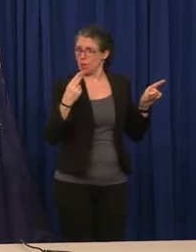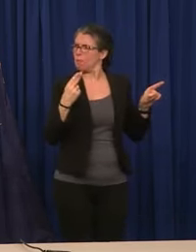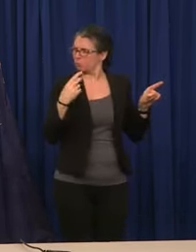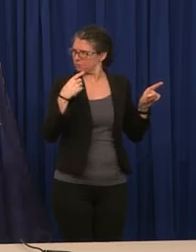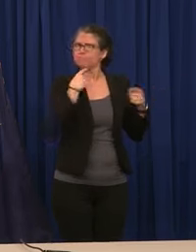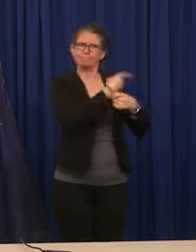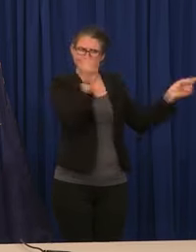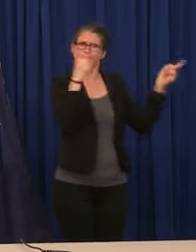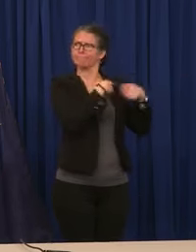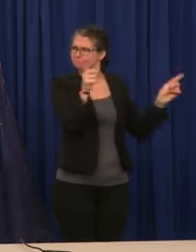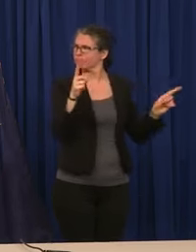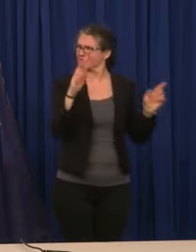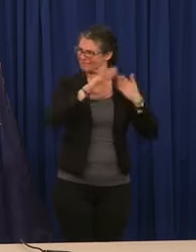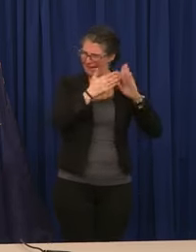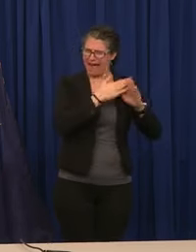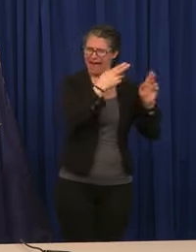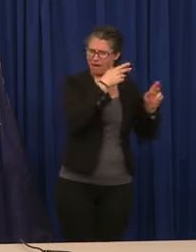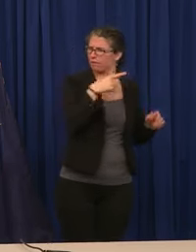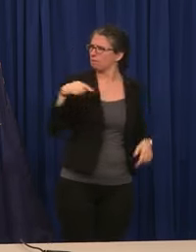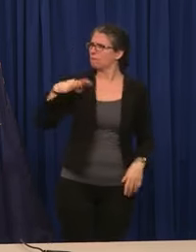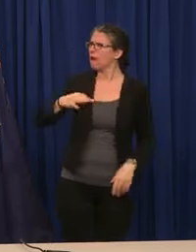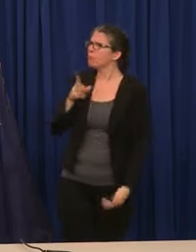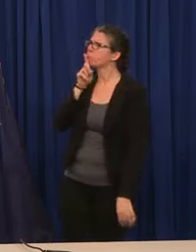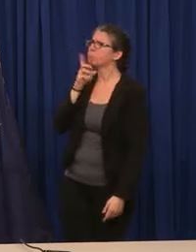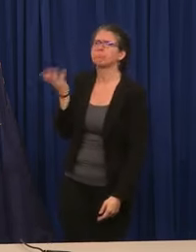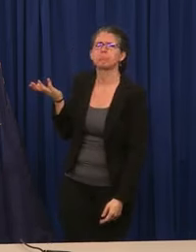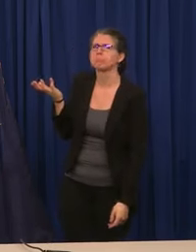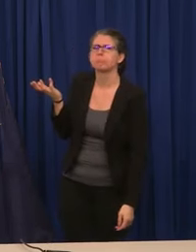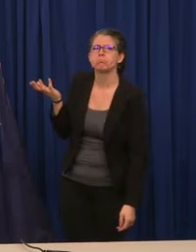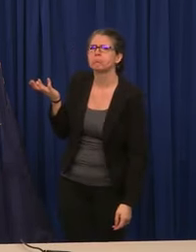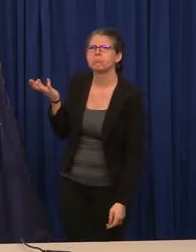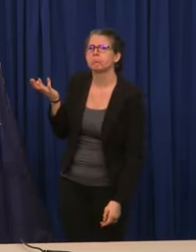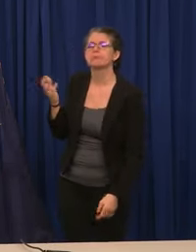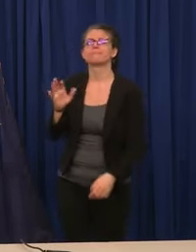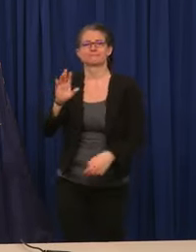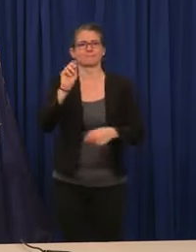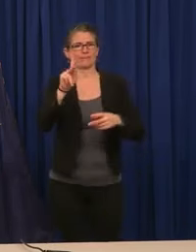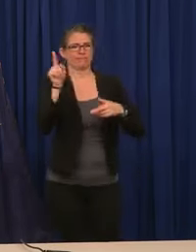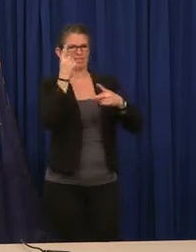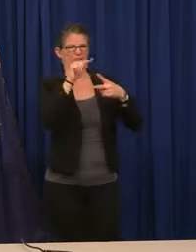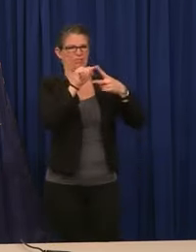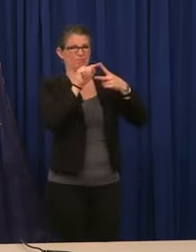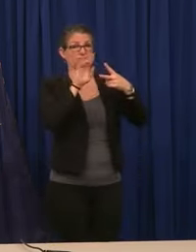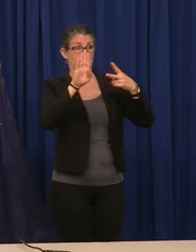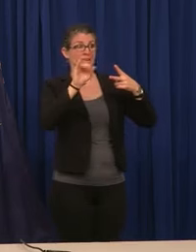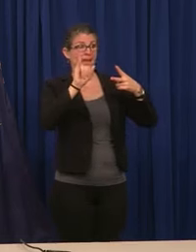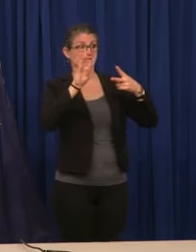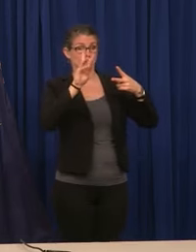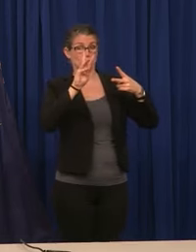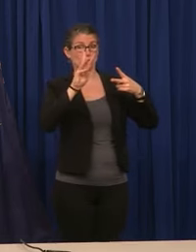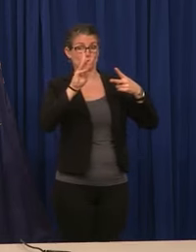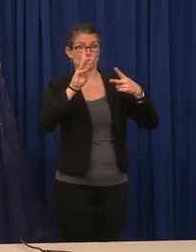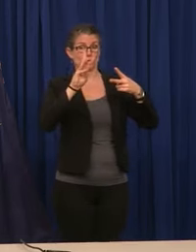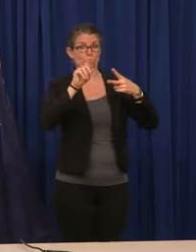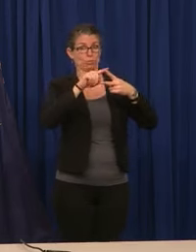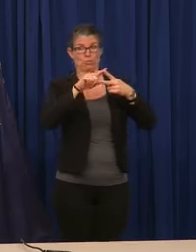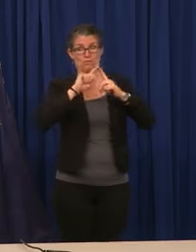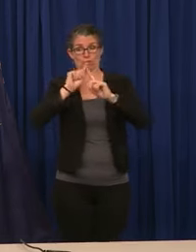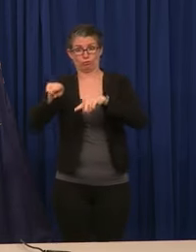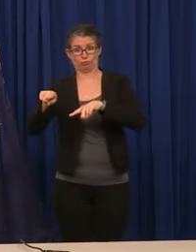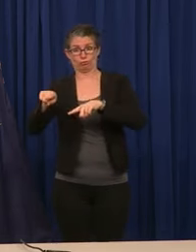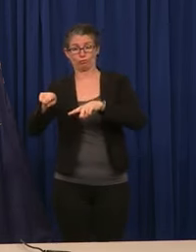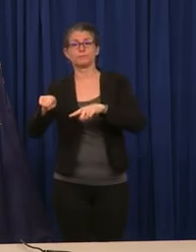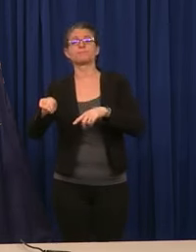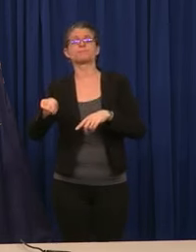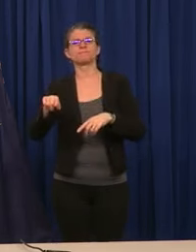towns? So the first question with respect to Bath Ironworks, again, there I would refer you to the governor's statements. But in addition, employers